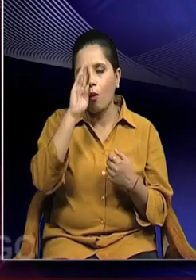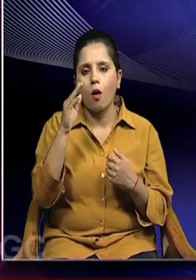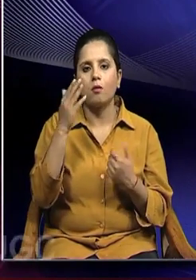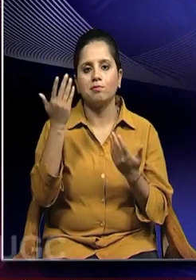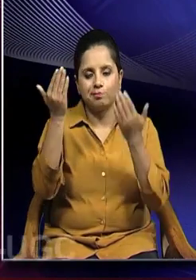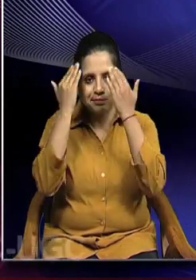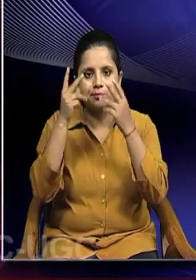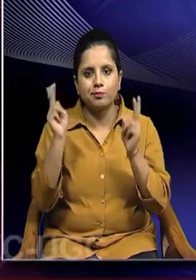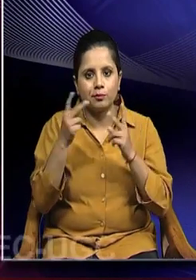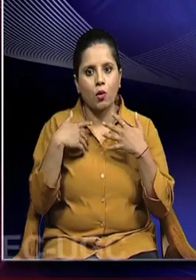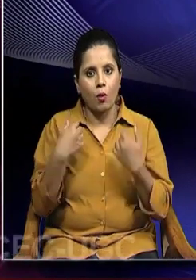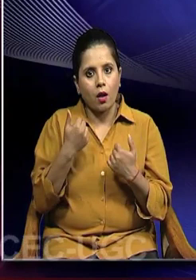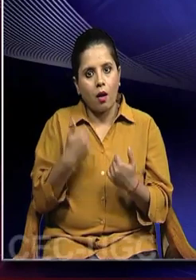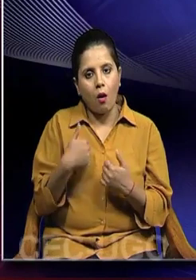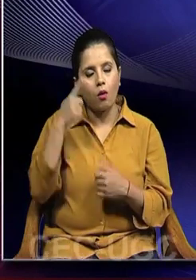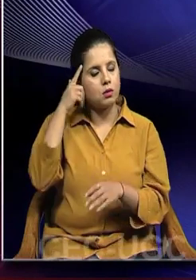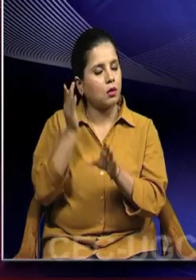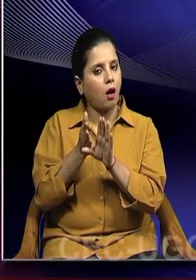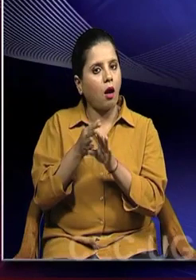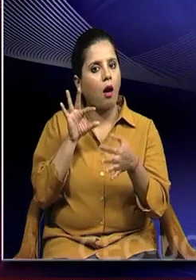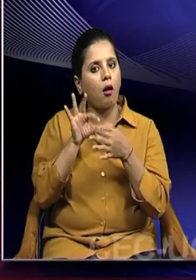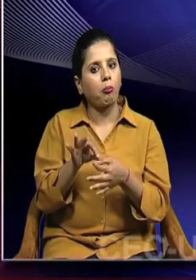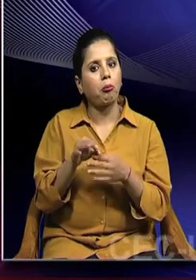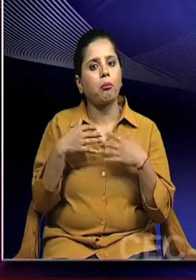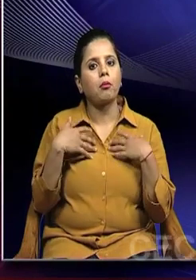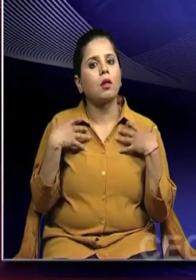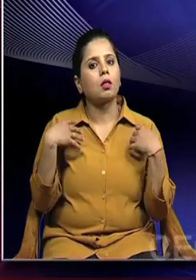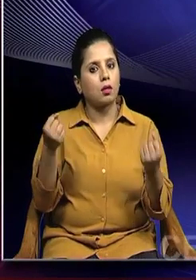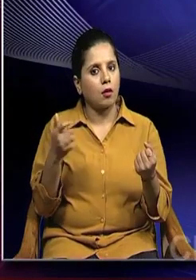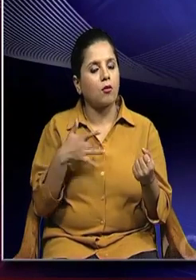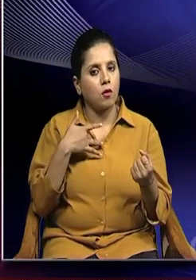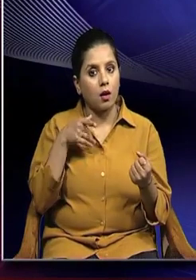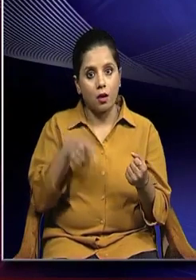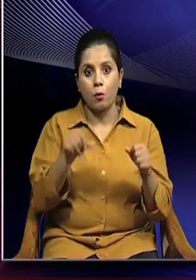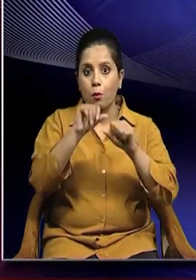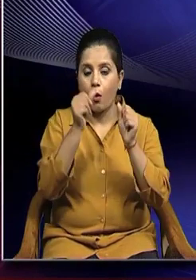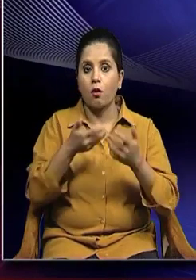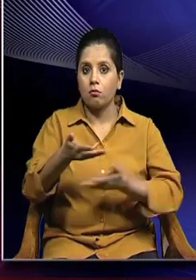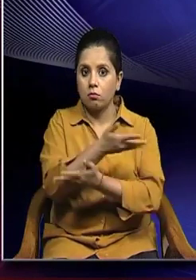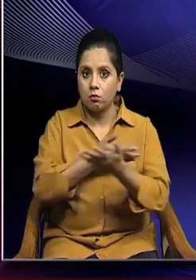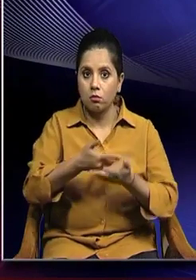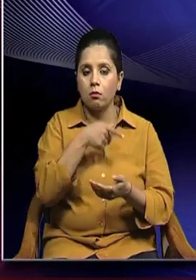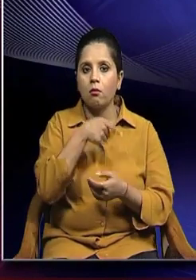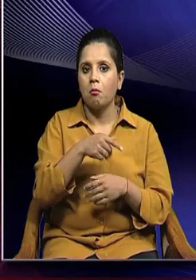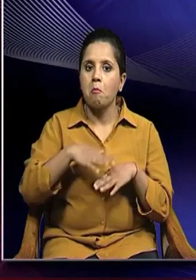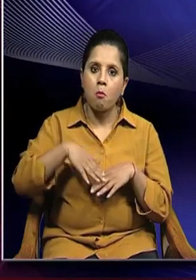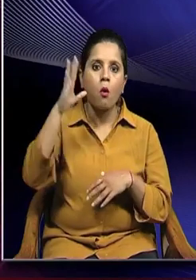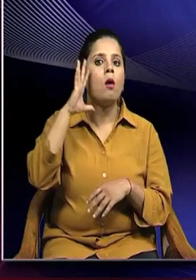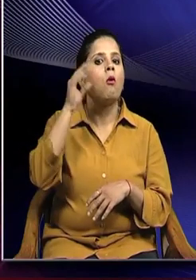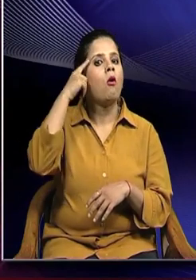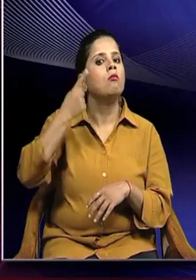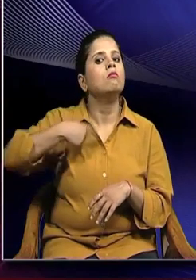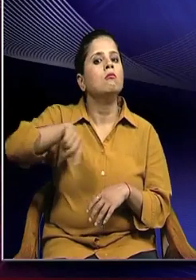psycho-spiritual therapy nowadays. And that is why discussing these models becomes more relevant for